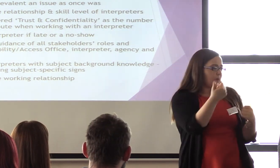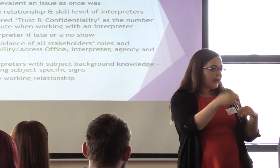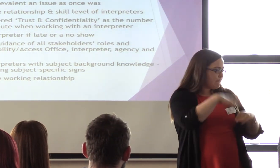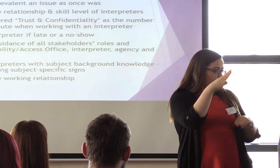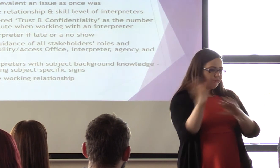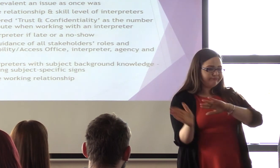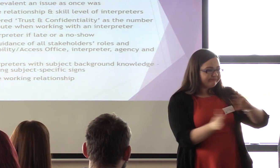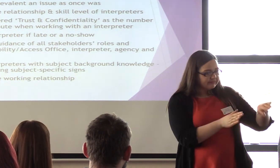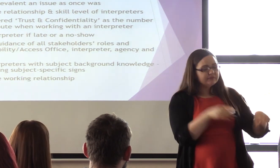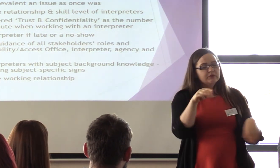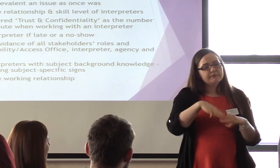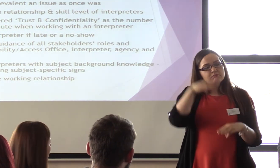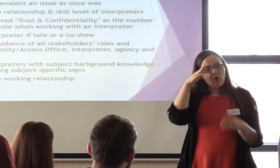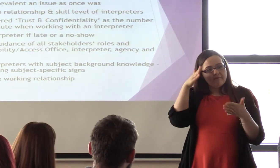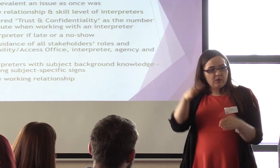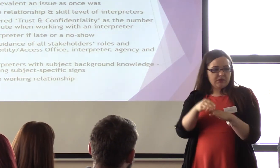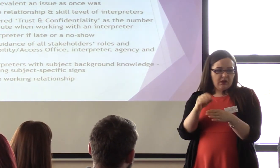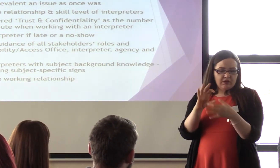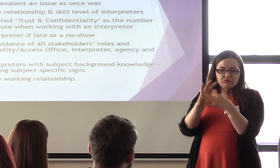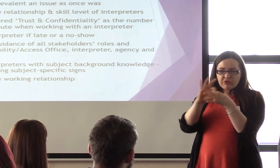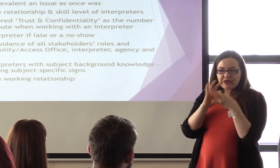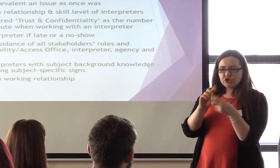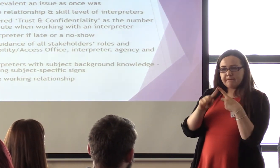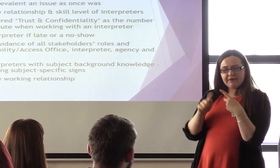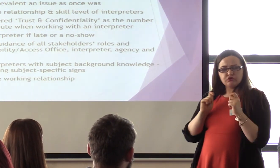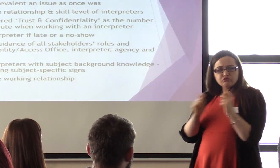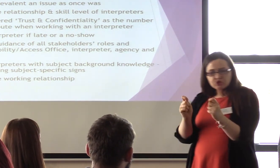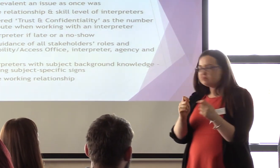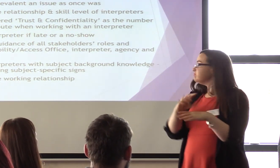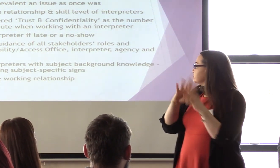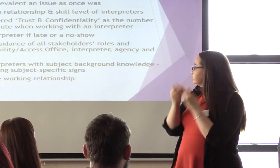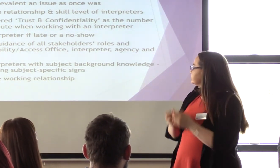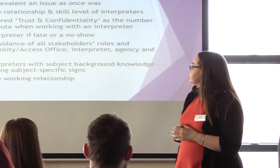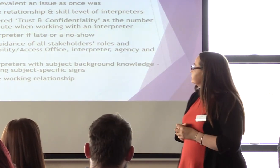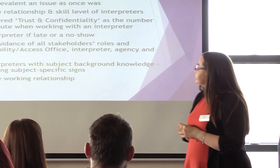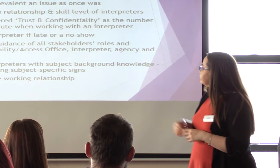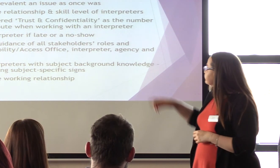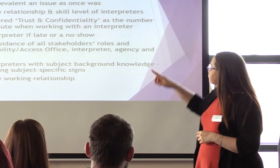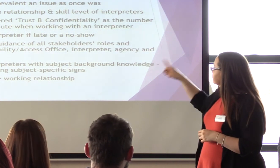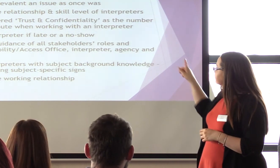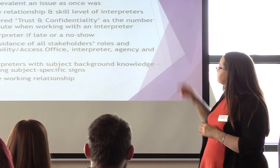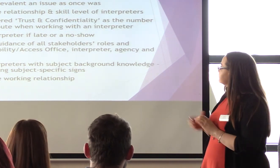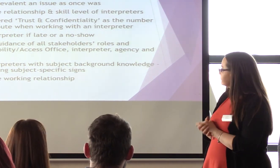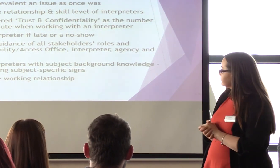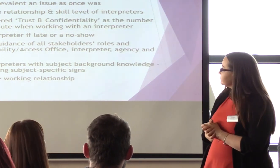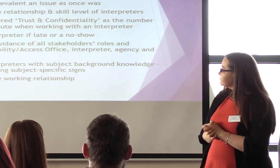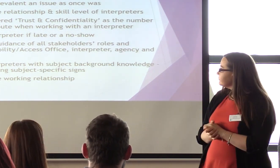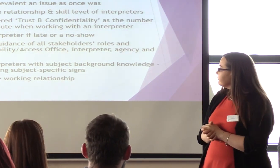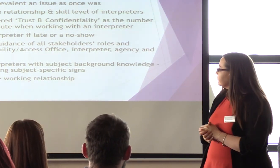attending higher education. Access is not the major issue. It's more focusing on trust and the relationship between